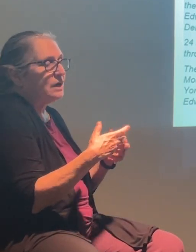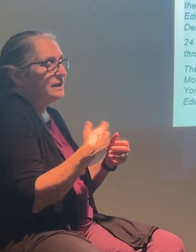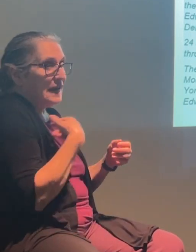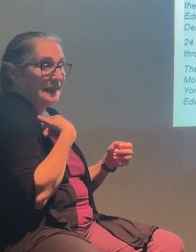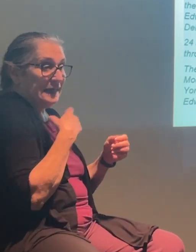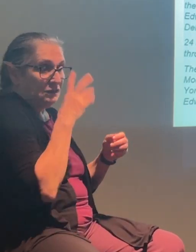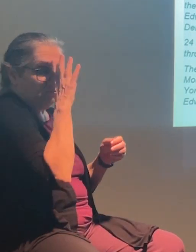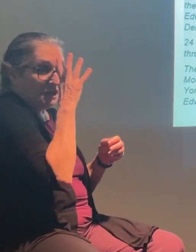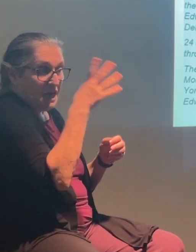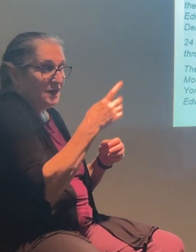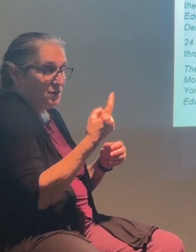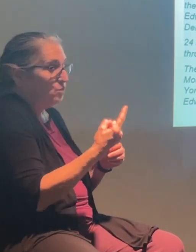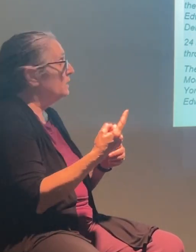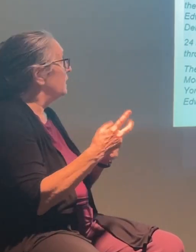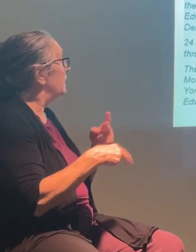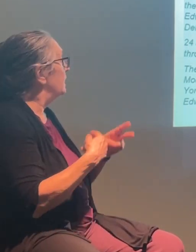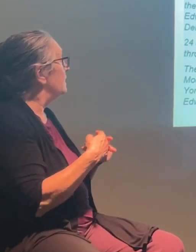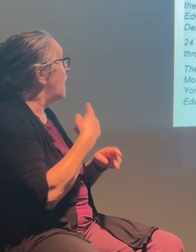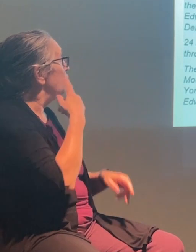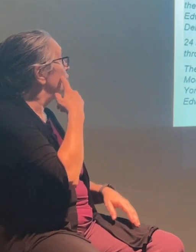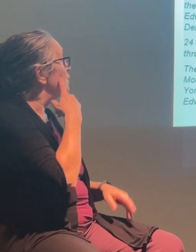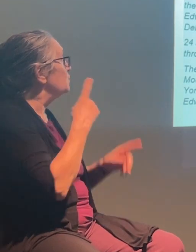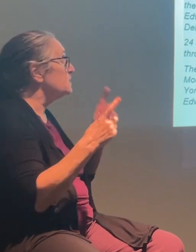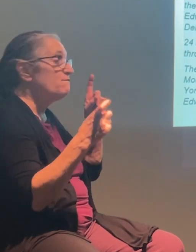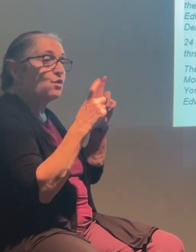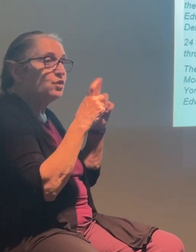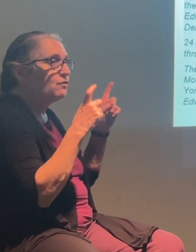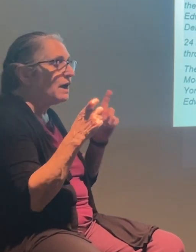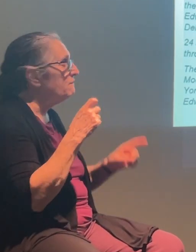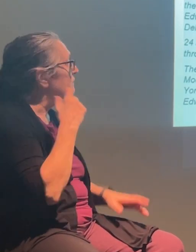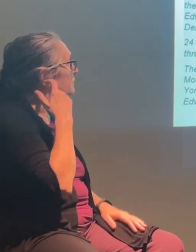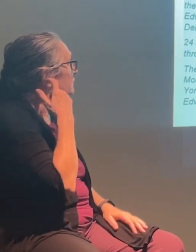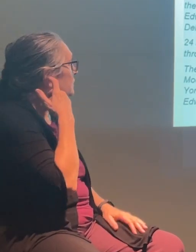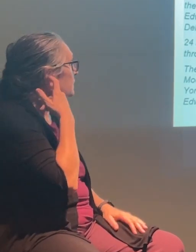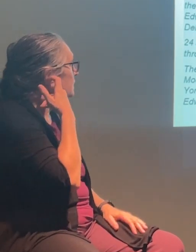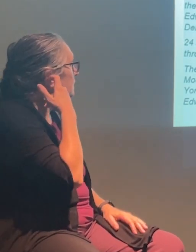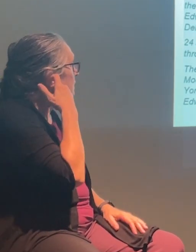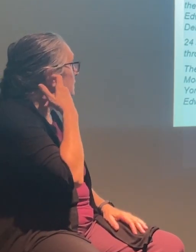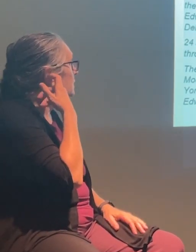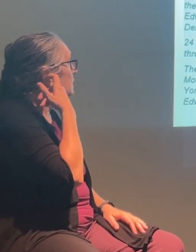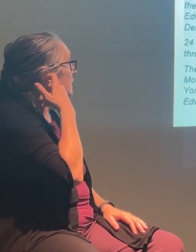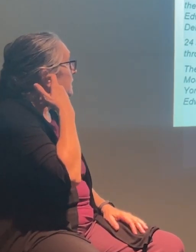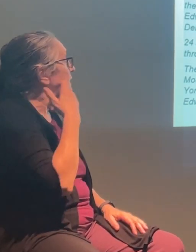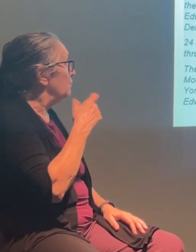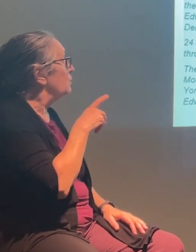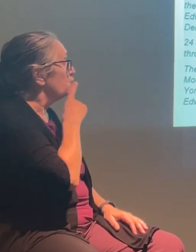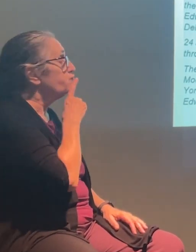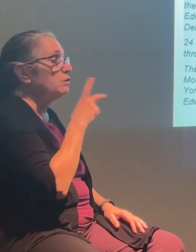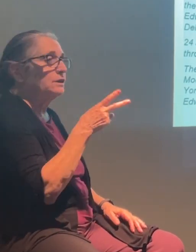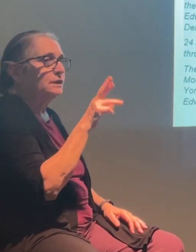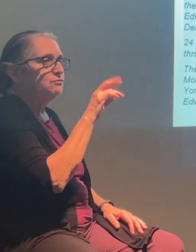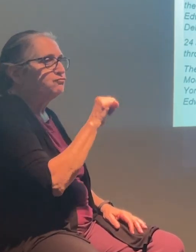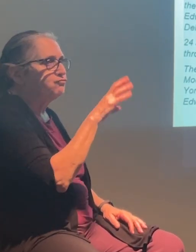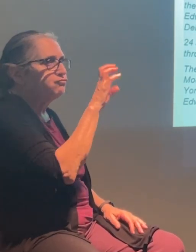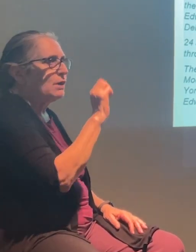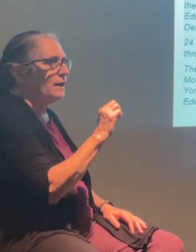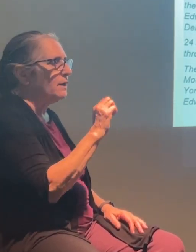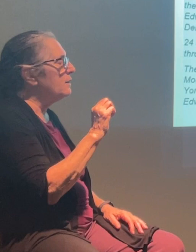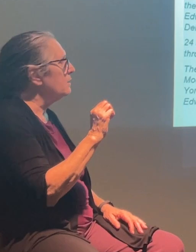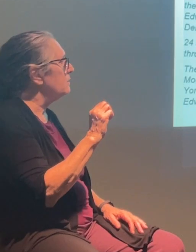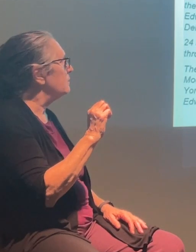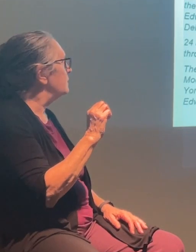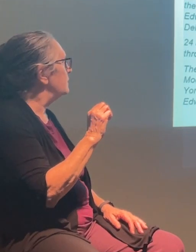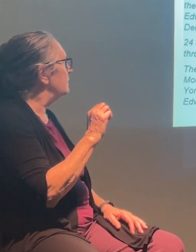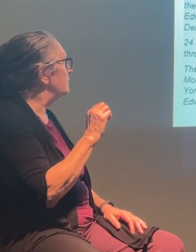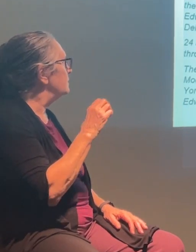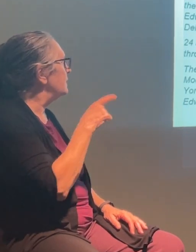exhibit initially was just photographs. And no, they were actually bouquets of very rare delphiniums, which now you would never do in a museum. It's a big